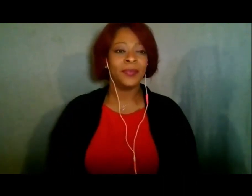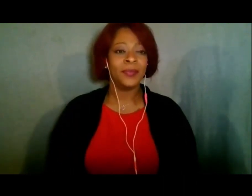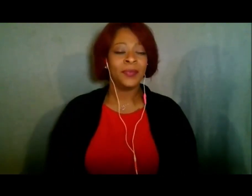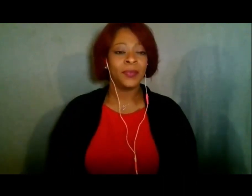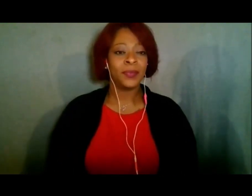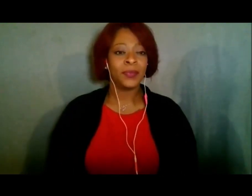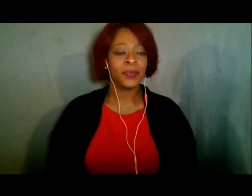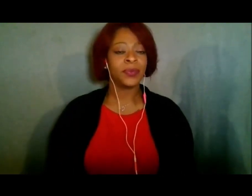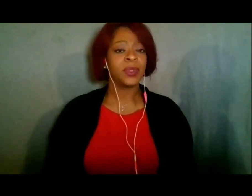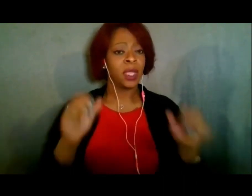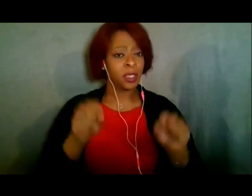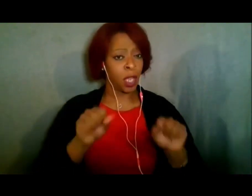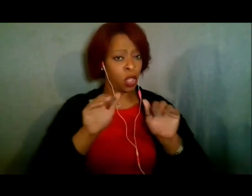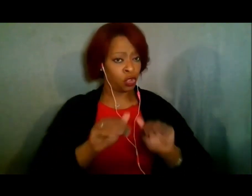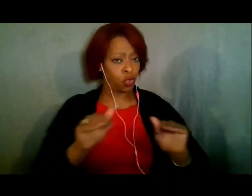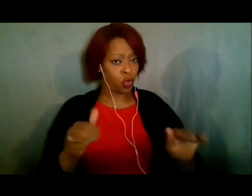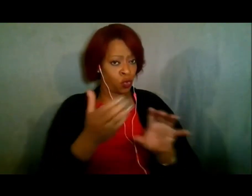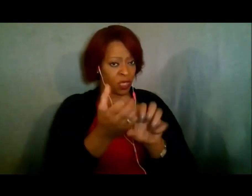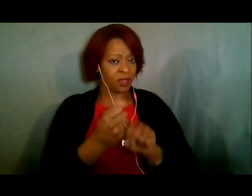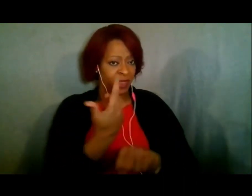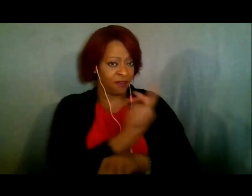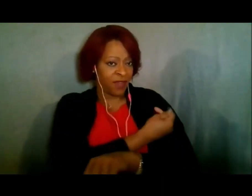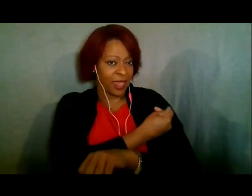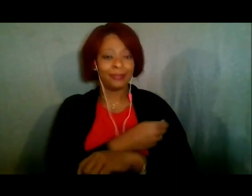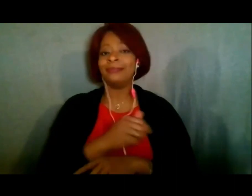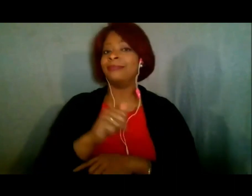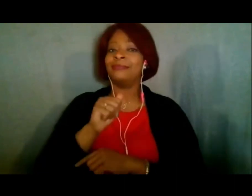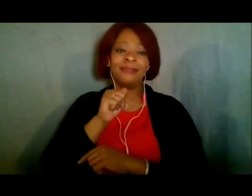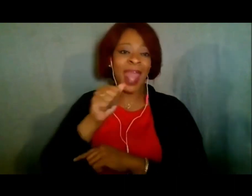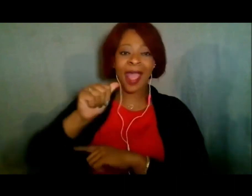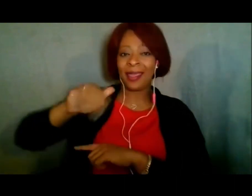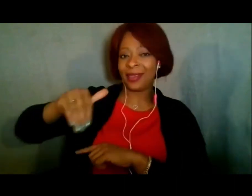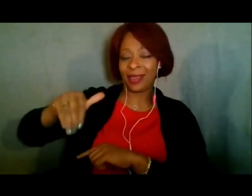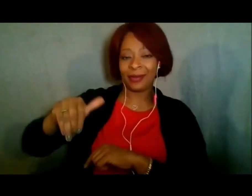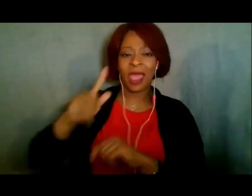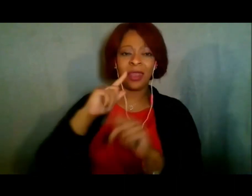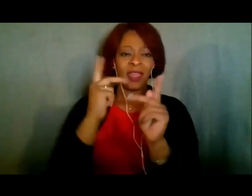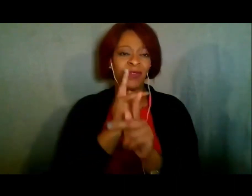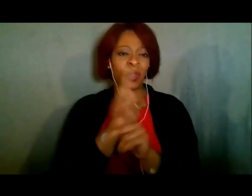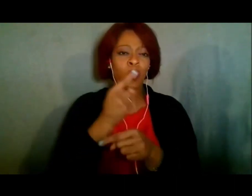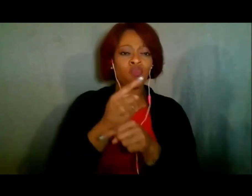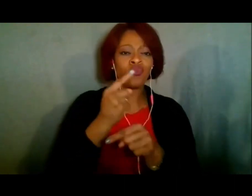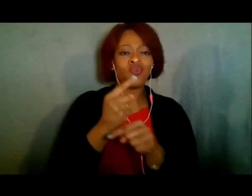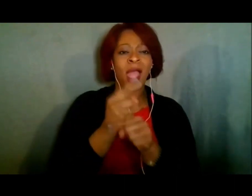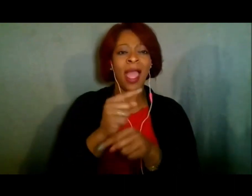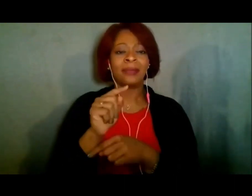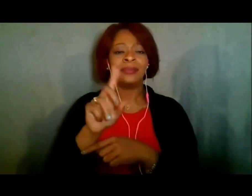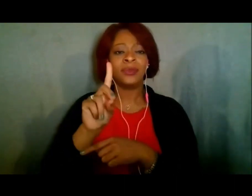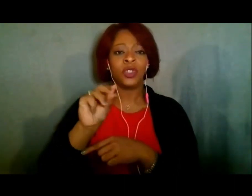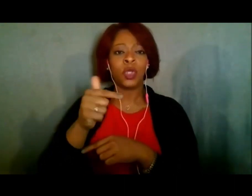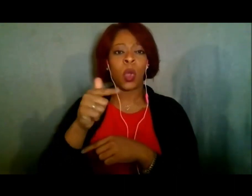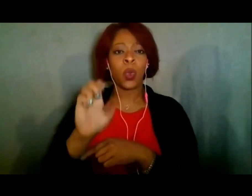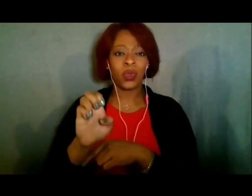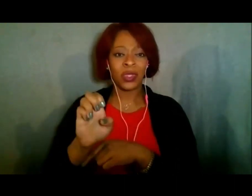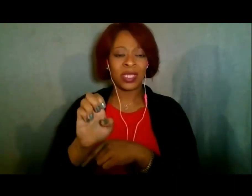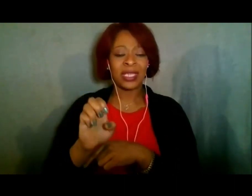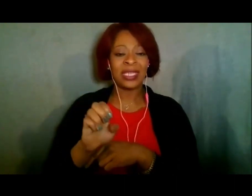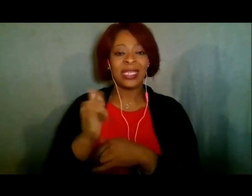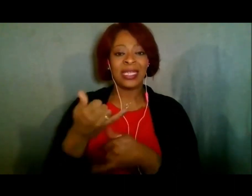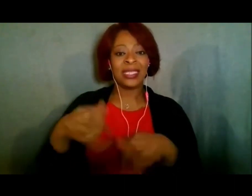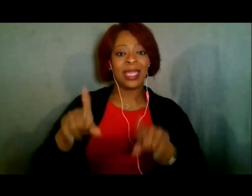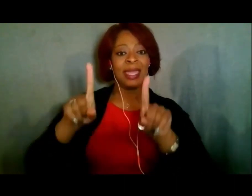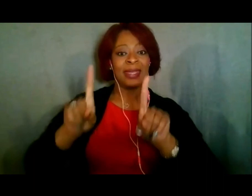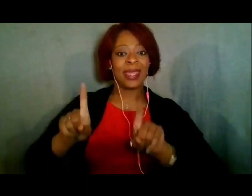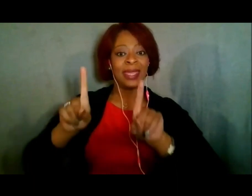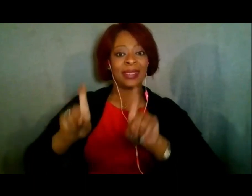Can children get the vaccine? Not yet. We have to figure out the right dose for children. So those trials are